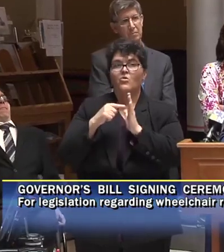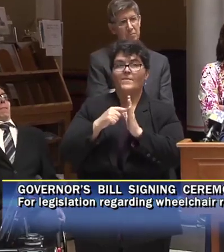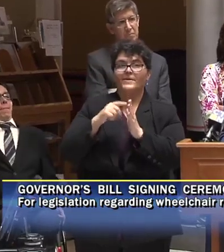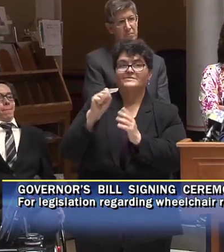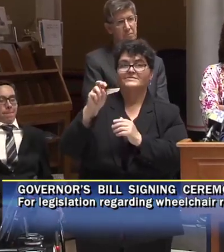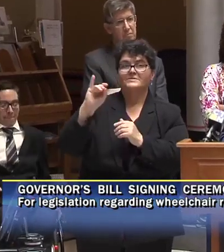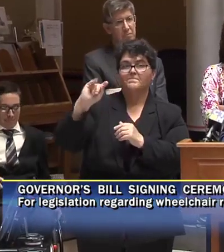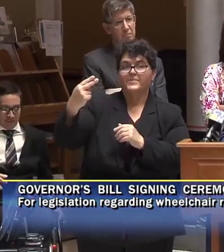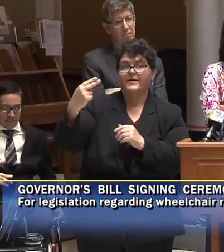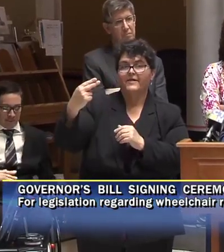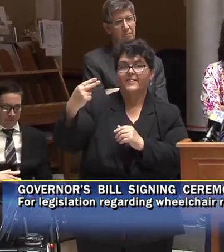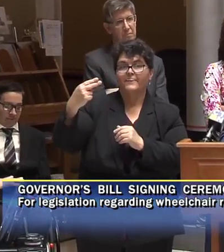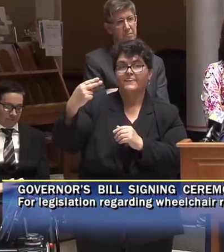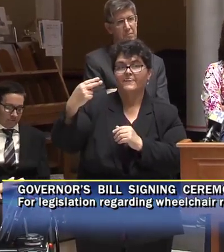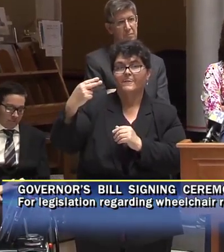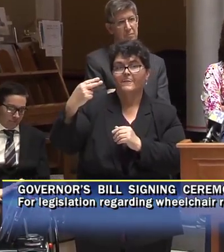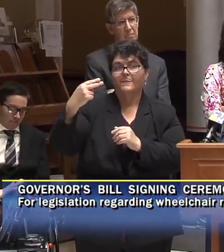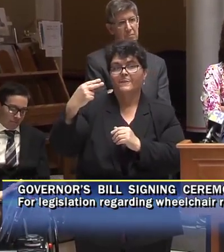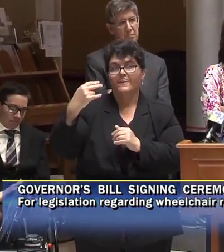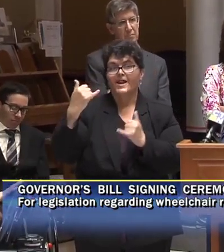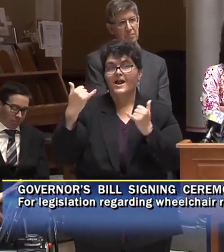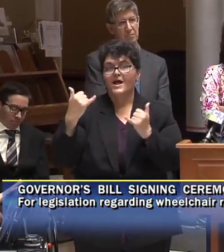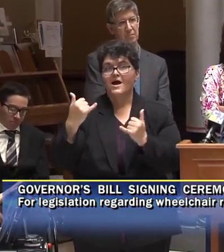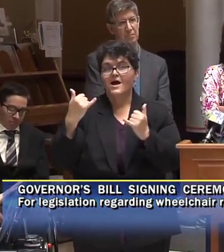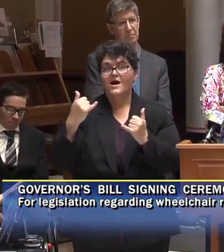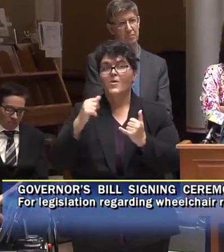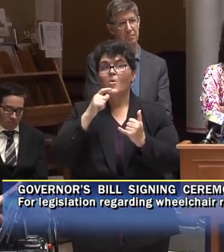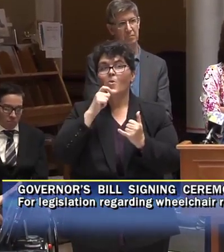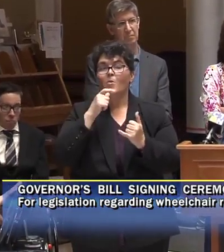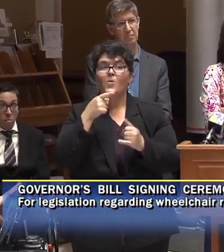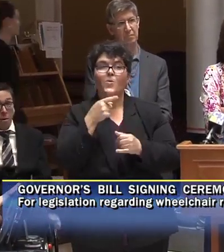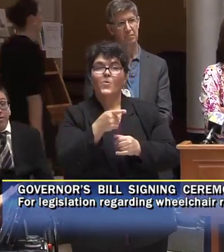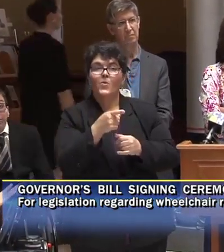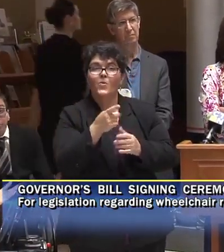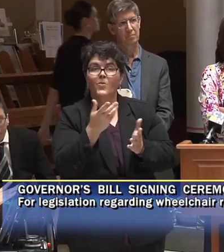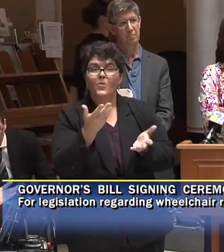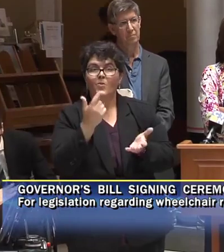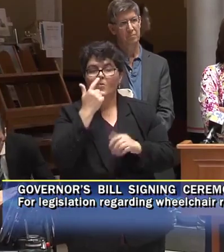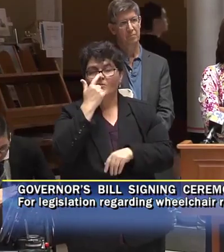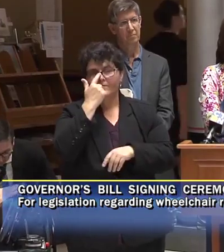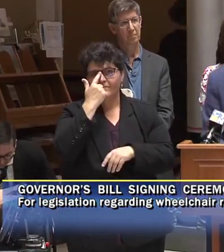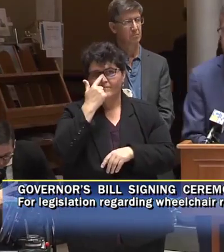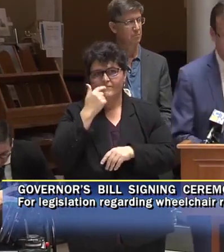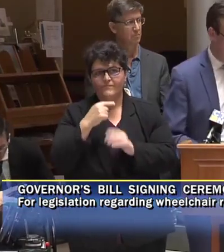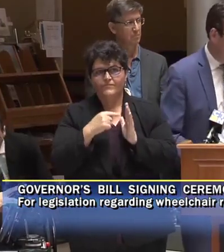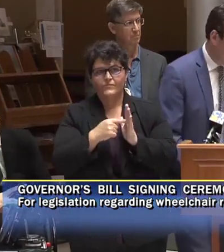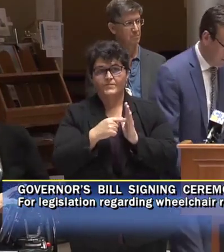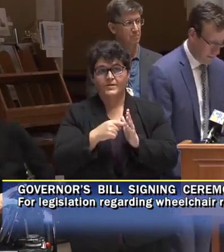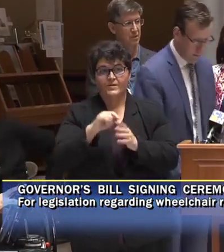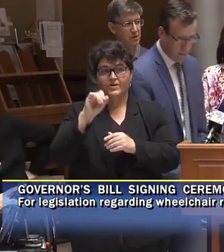force. I also want to hand it over now to the ranking member, the House ranking member of the committee, Representative Jay Case.